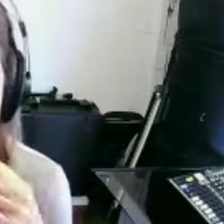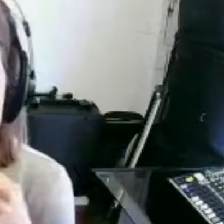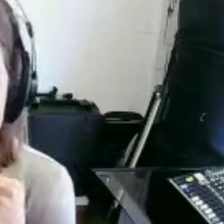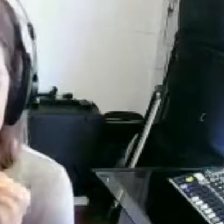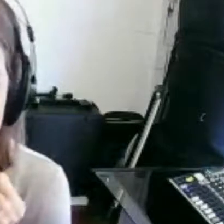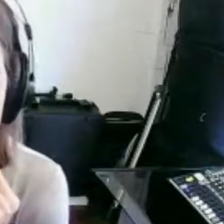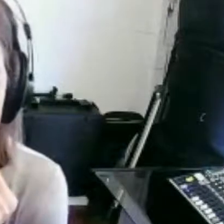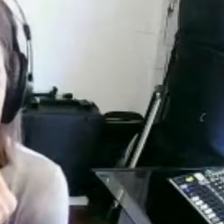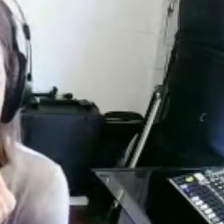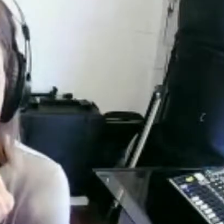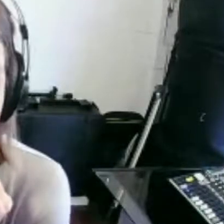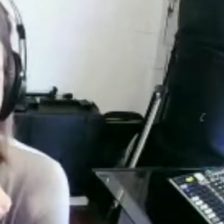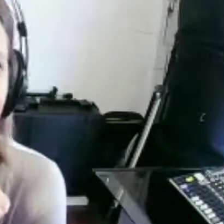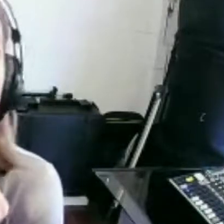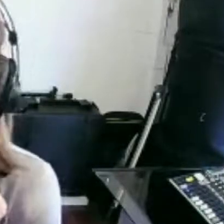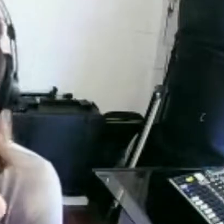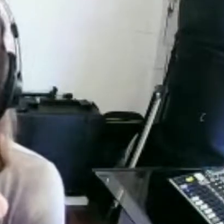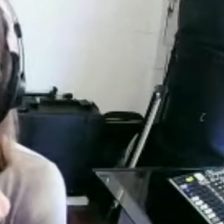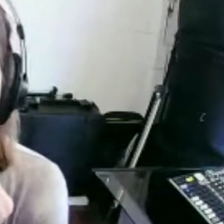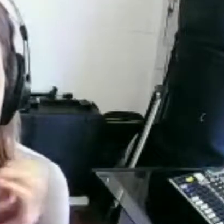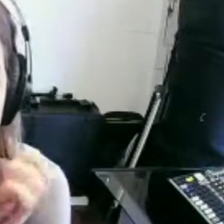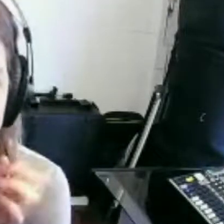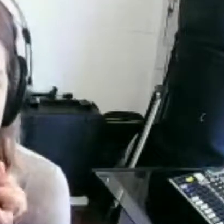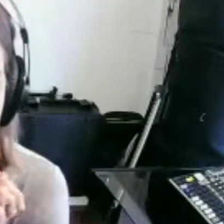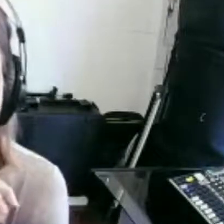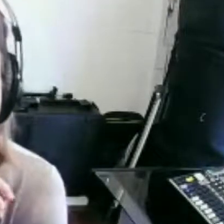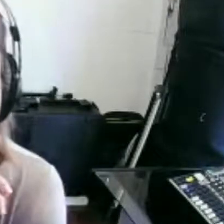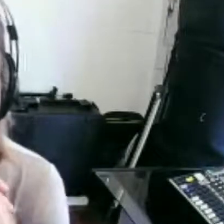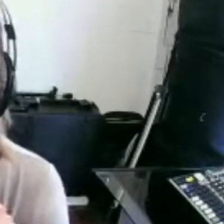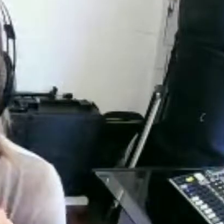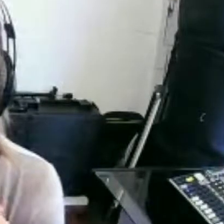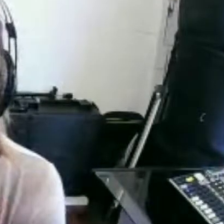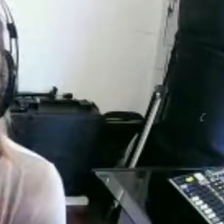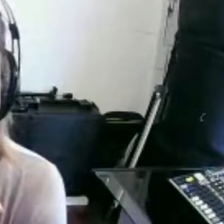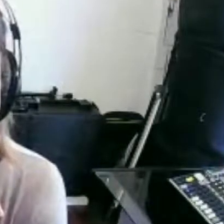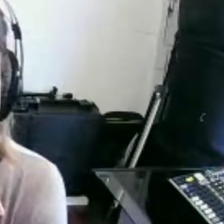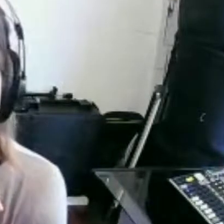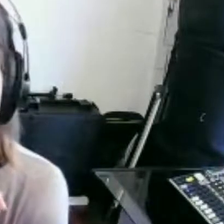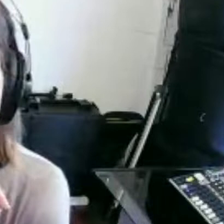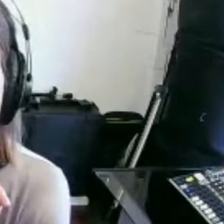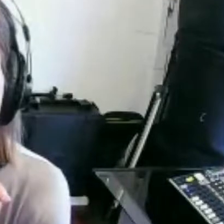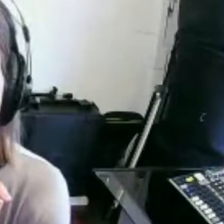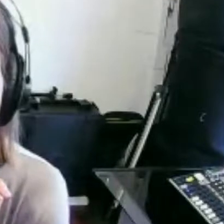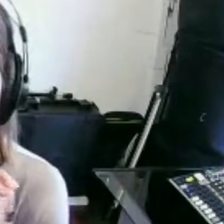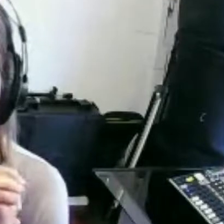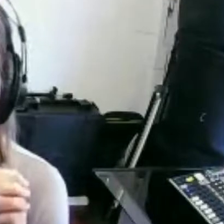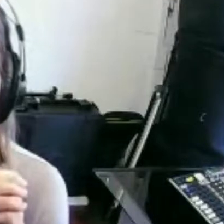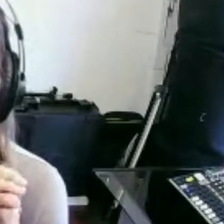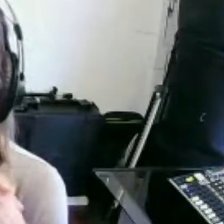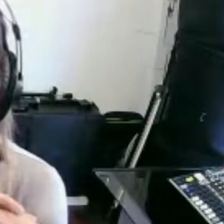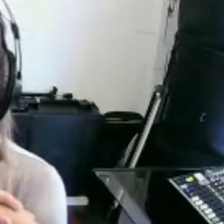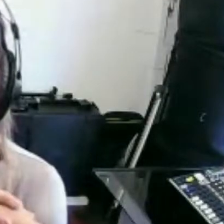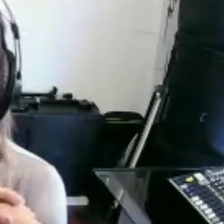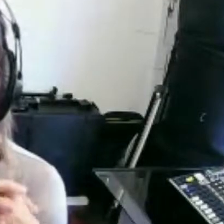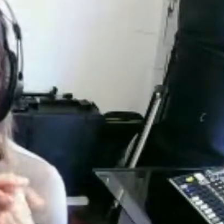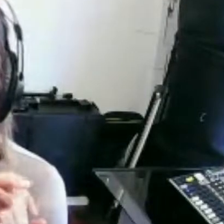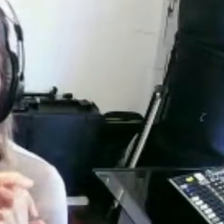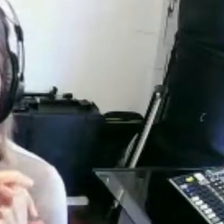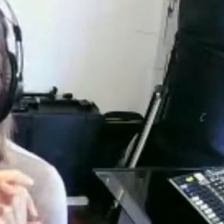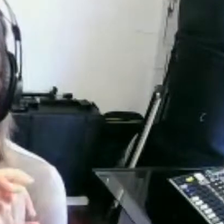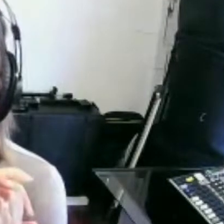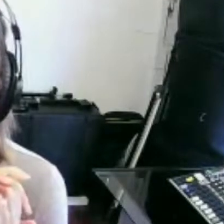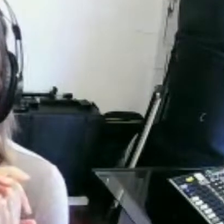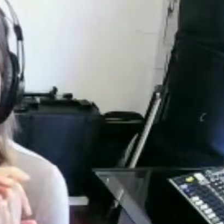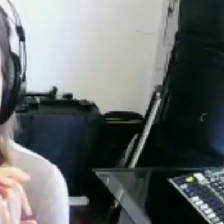and I won't tell anyone if you don't. But yes, welcome to Voxsana, the podcast, the very official podcast where we talk about all things